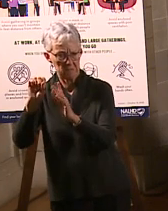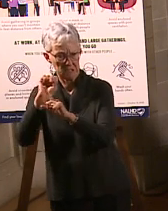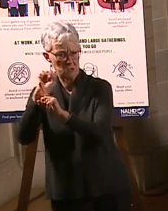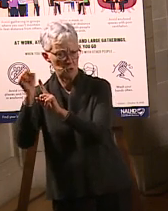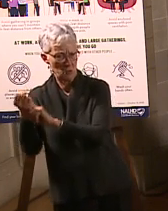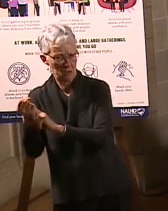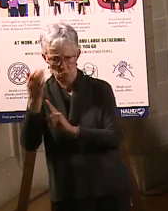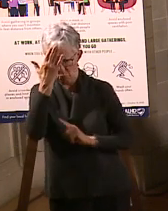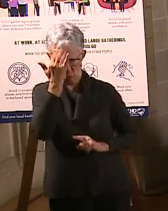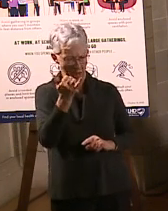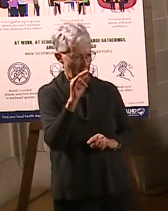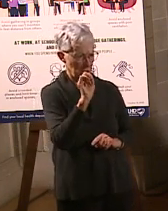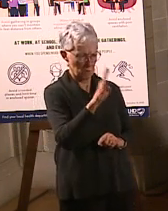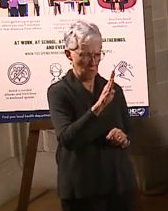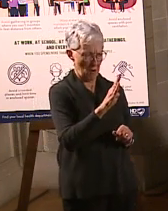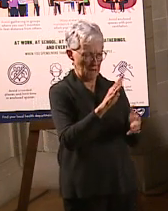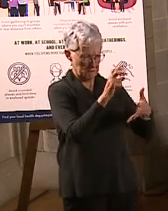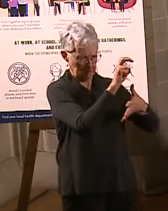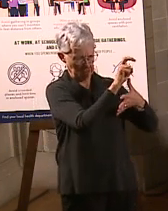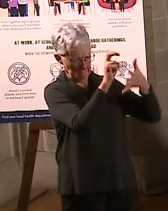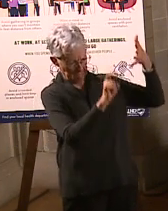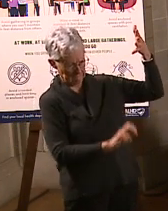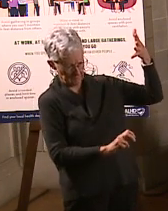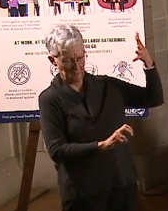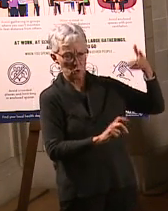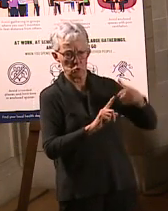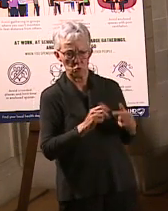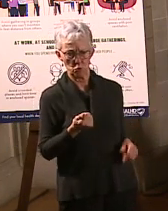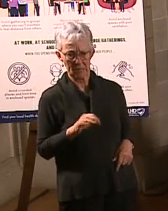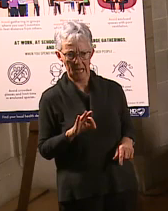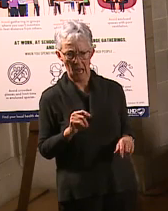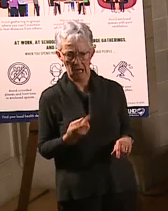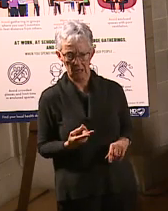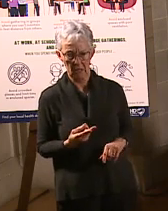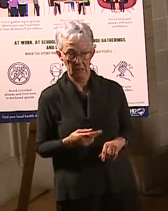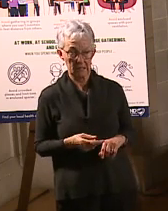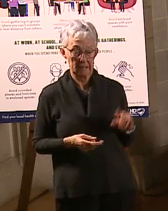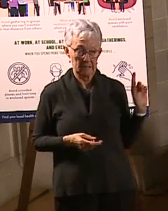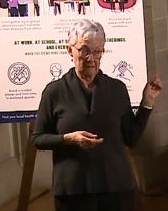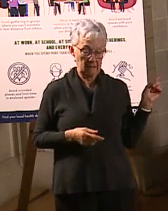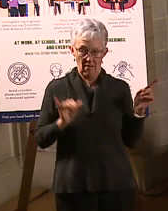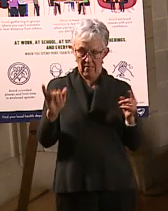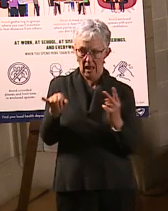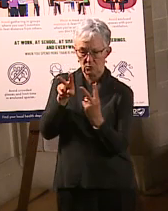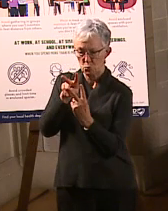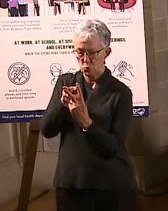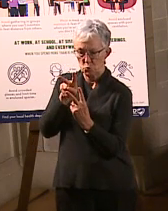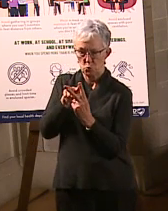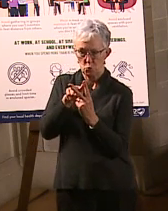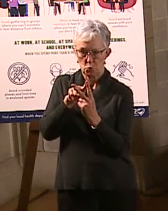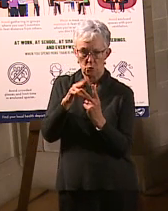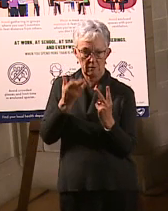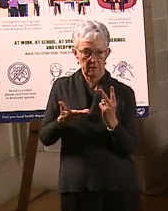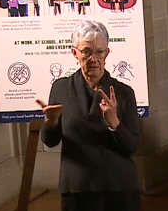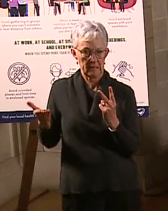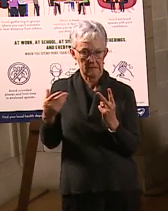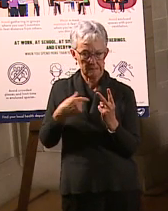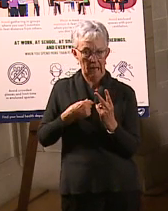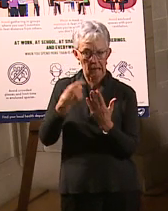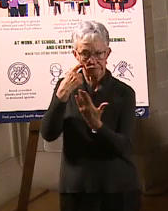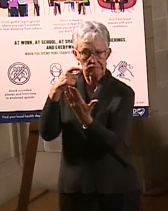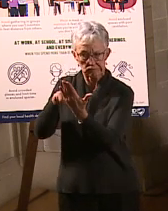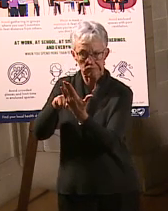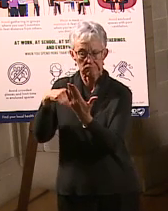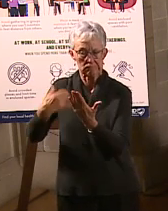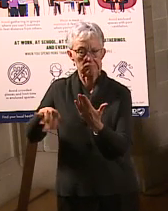Why should that make a difference for Nebraska? Well, those are the two places where I highlight those things, because that's the places where it's the slowest. Again, highlighting what the local public health departments